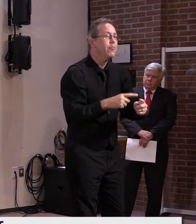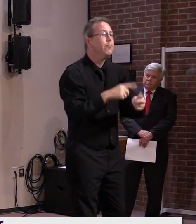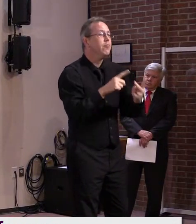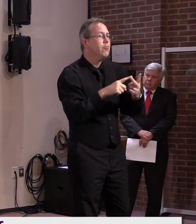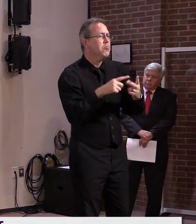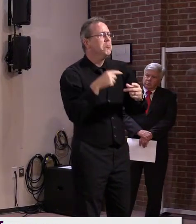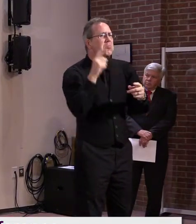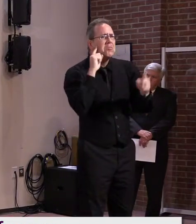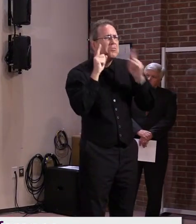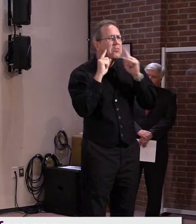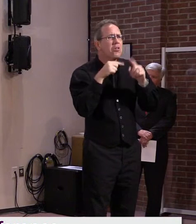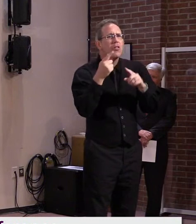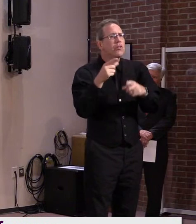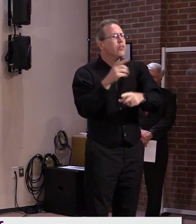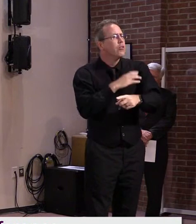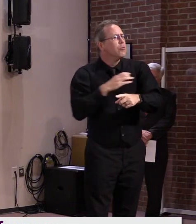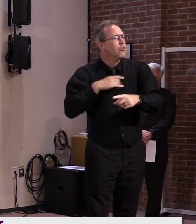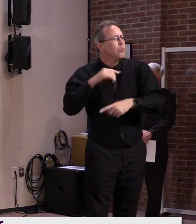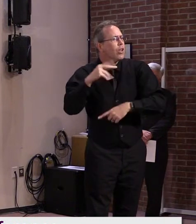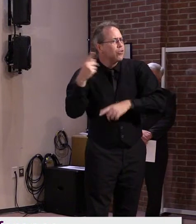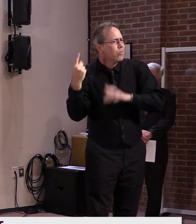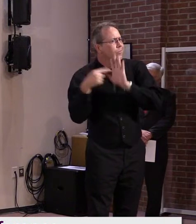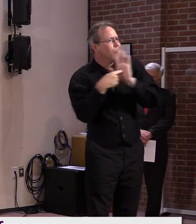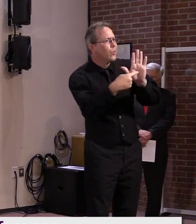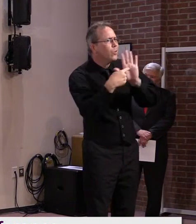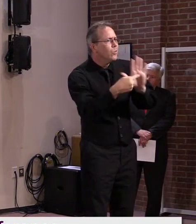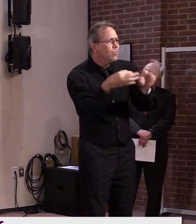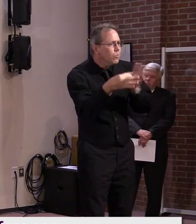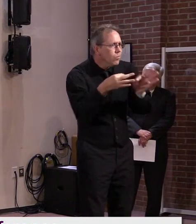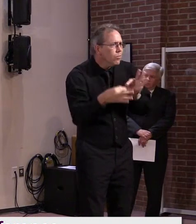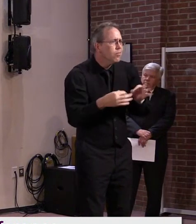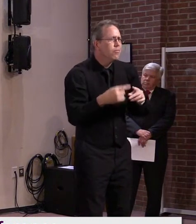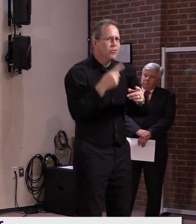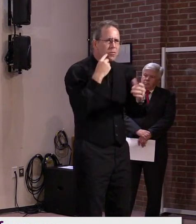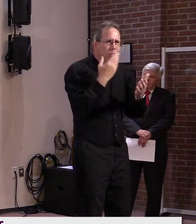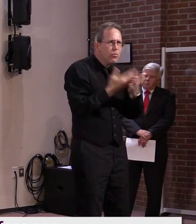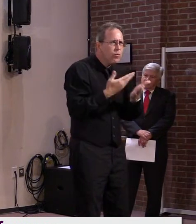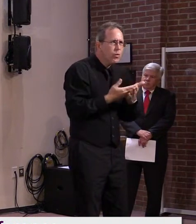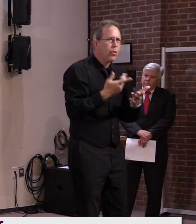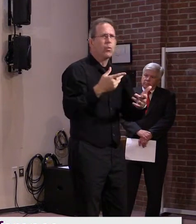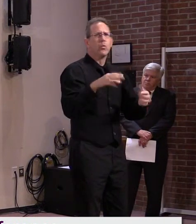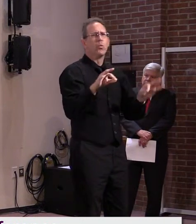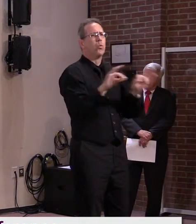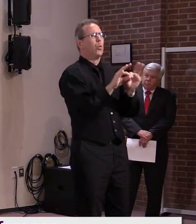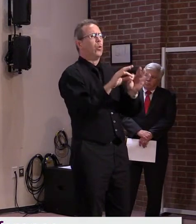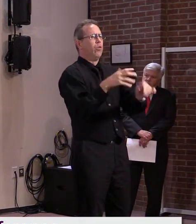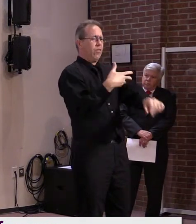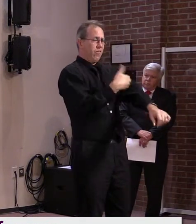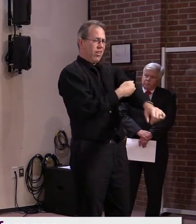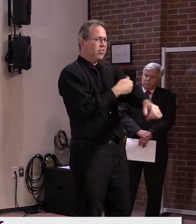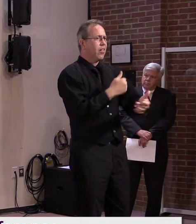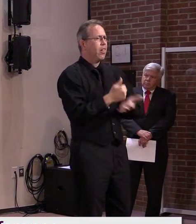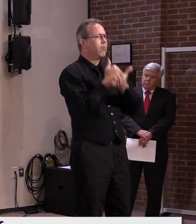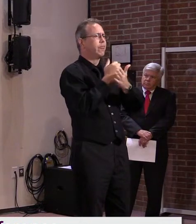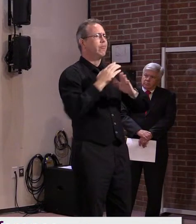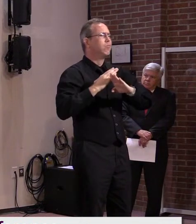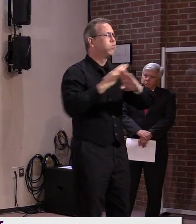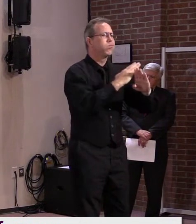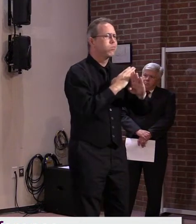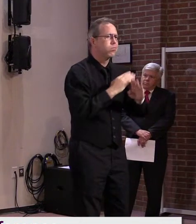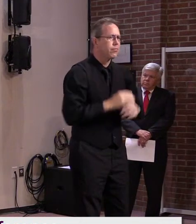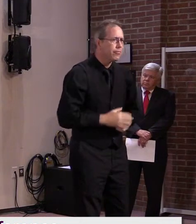Pichek, Vermont's data continues to show how well vaccines are working. In fact, cases amongst the